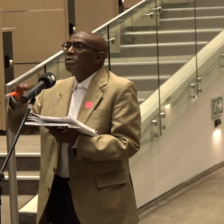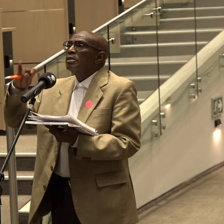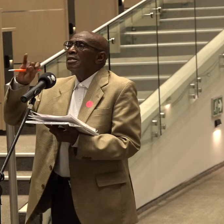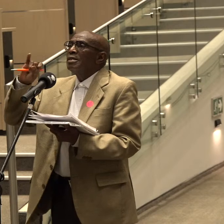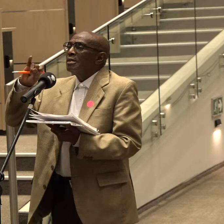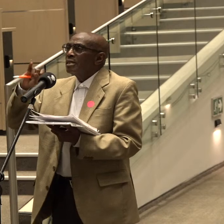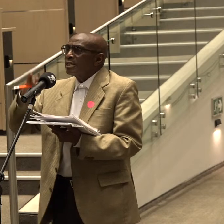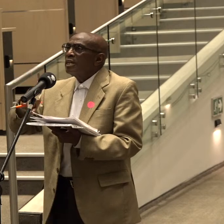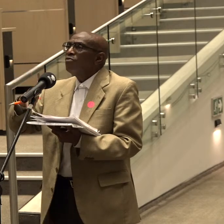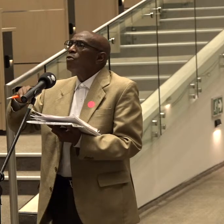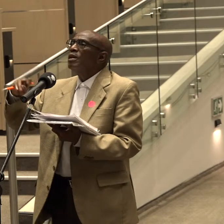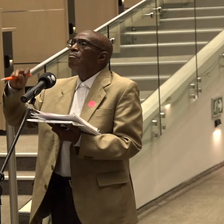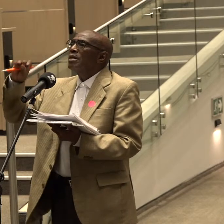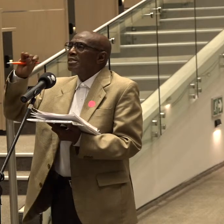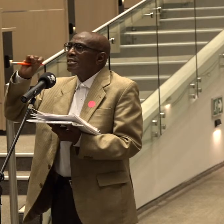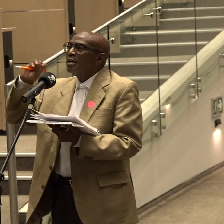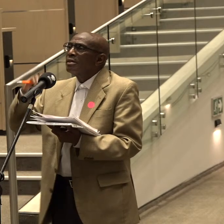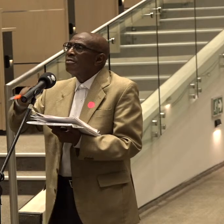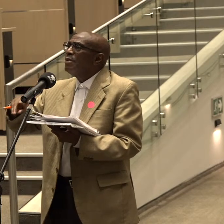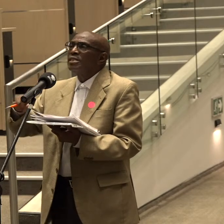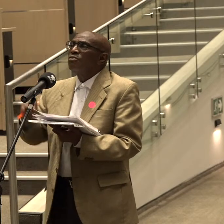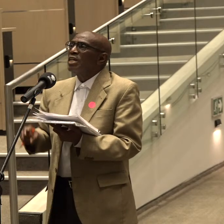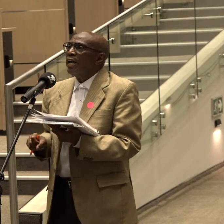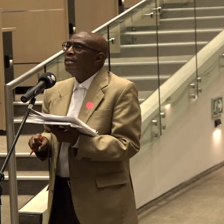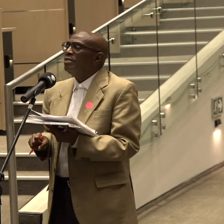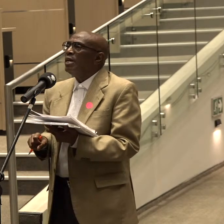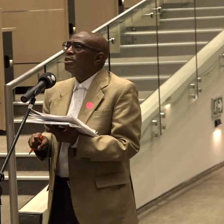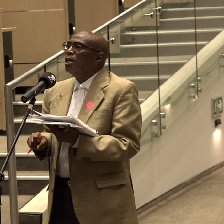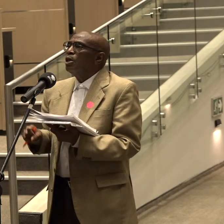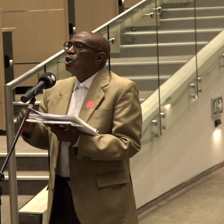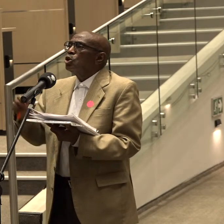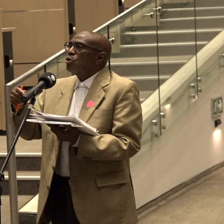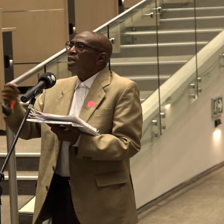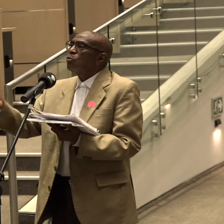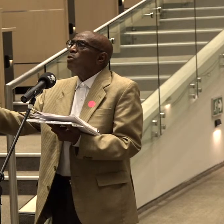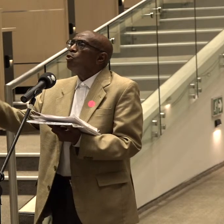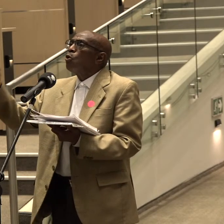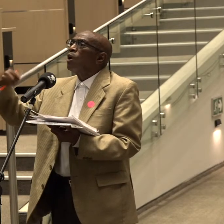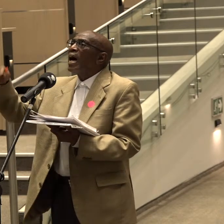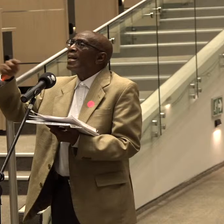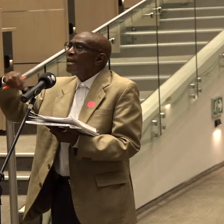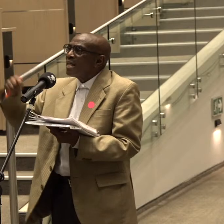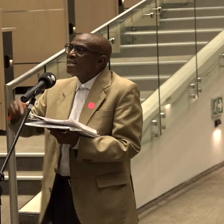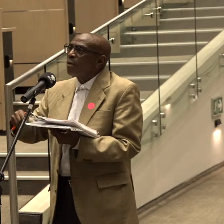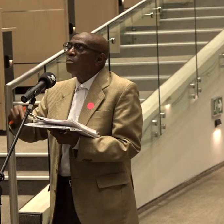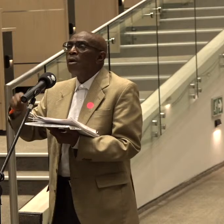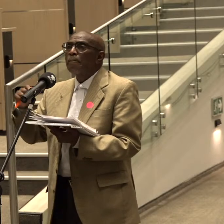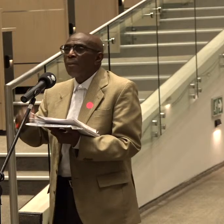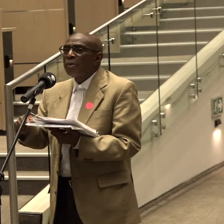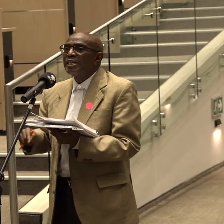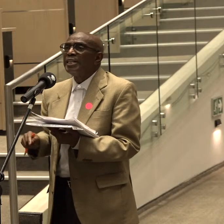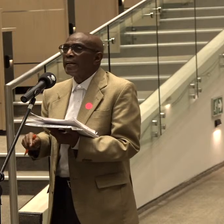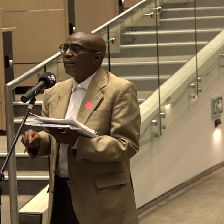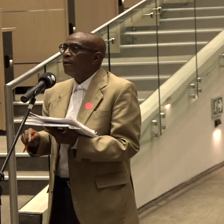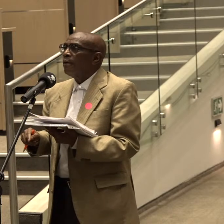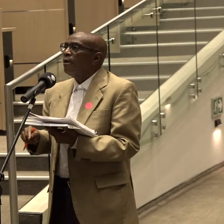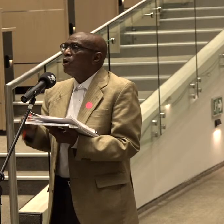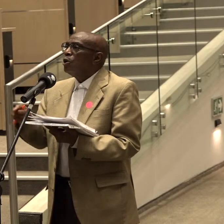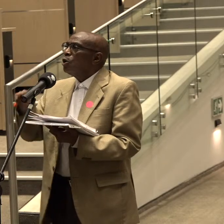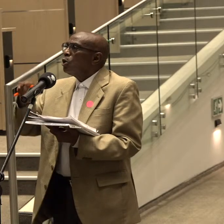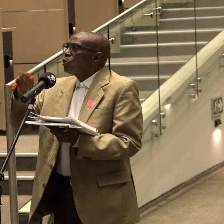the names the telephone numbers the emails if there are any emails so that when you call another public